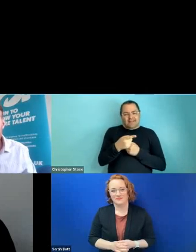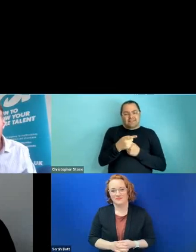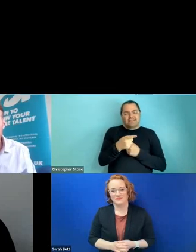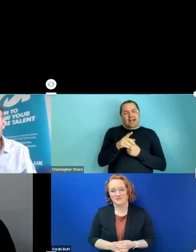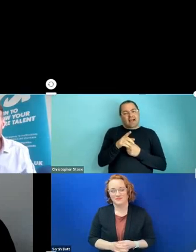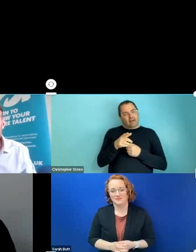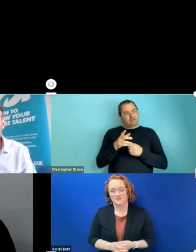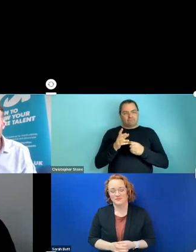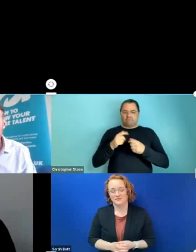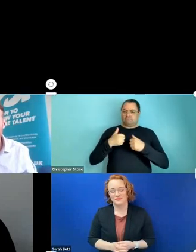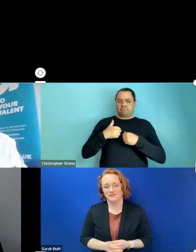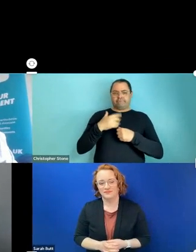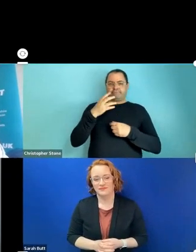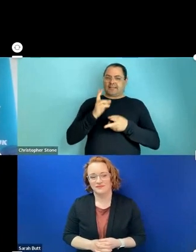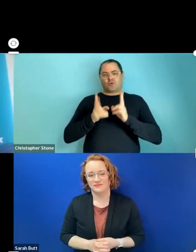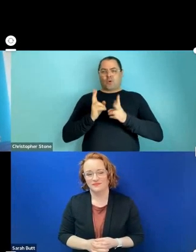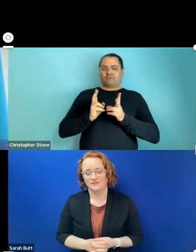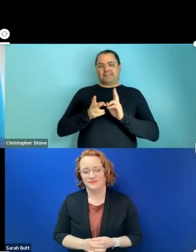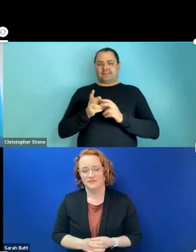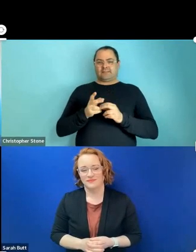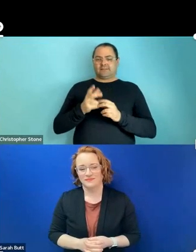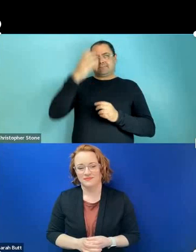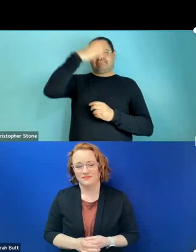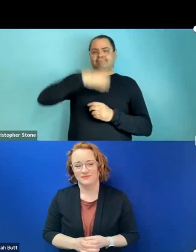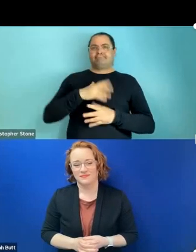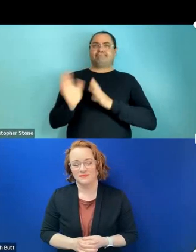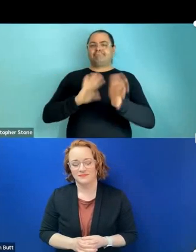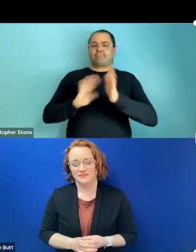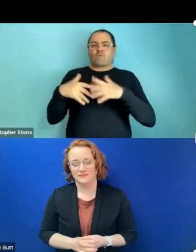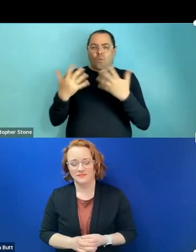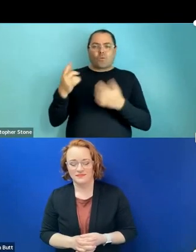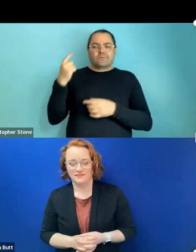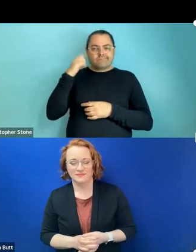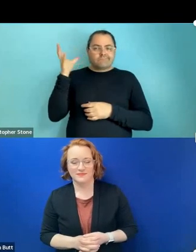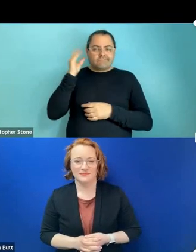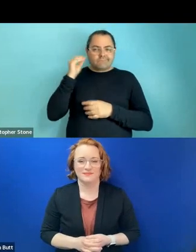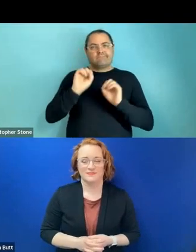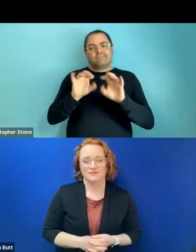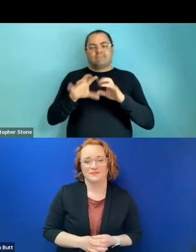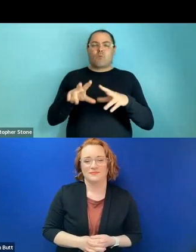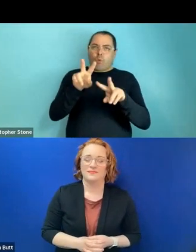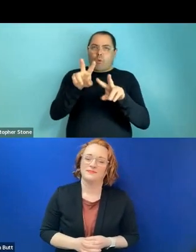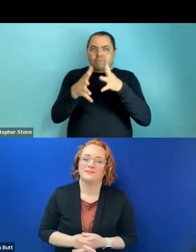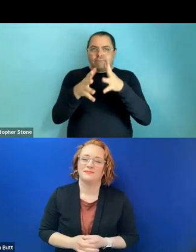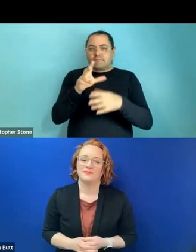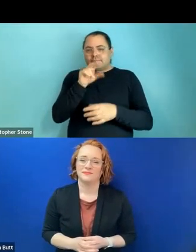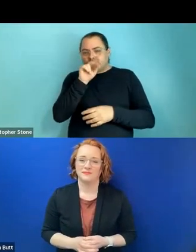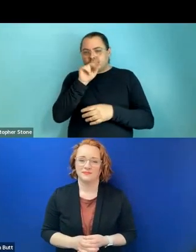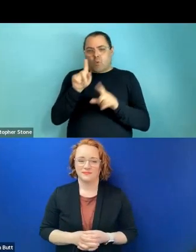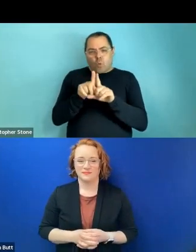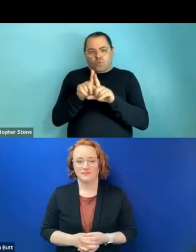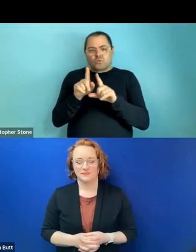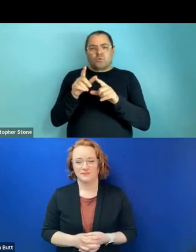When you are interpreting, I said there's one thing interpreting the actual words that come out, but are you also thinking about interpreting how